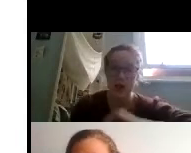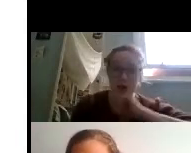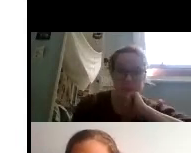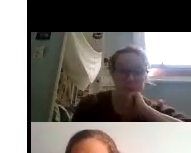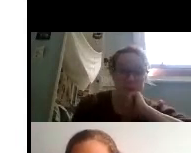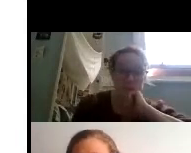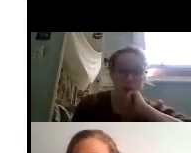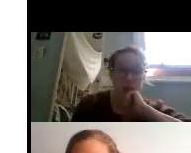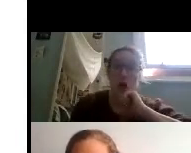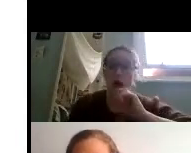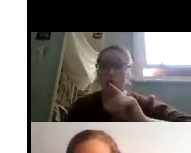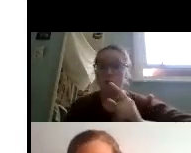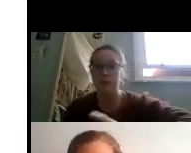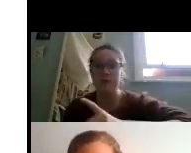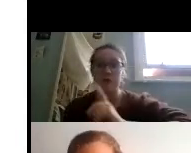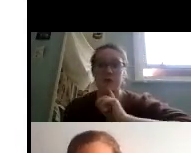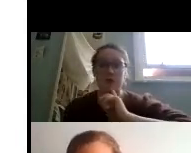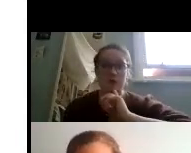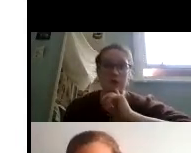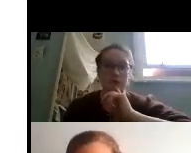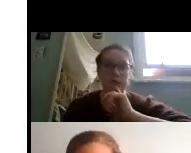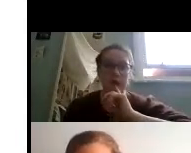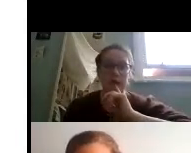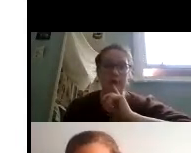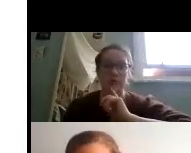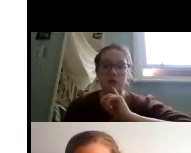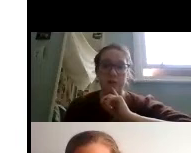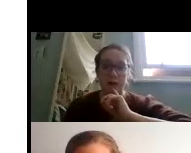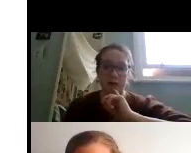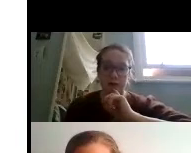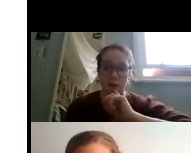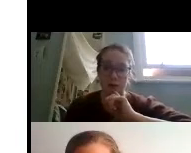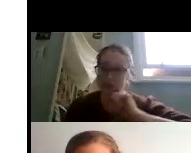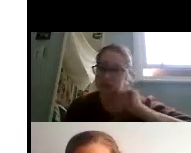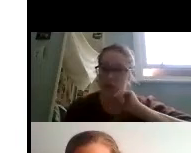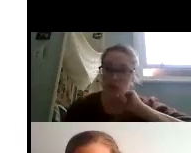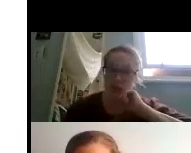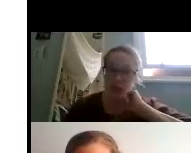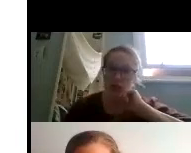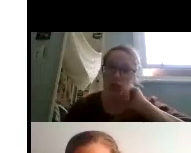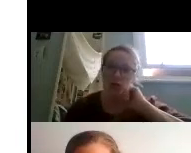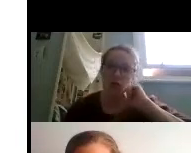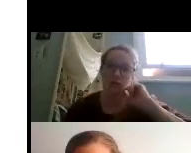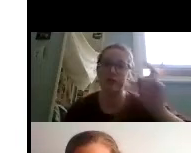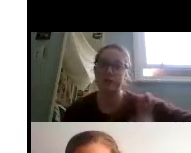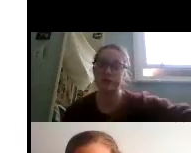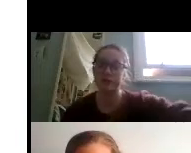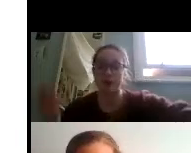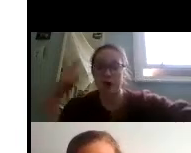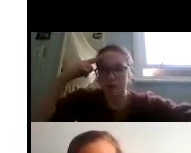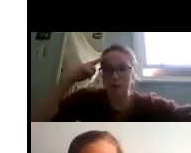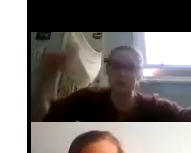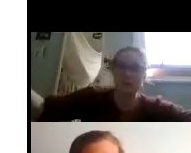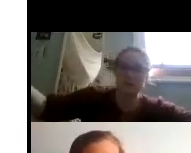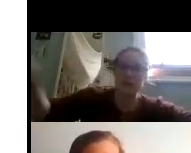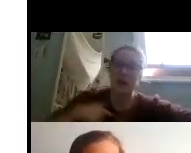language. And what BSL uses is topic comment structure. So this is the reason why